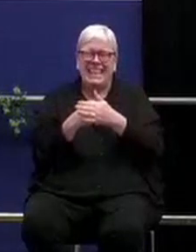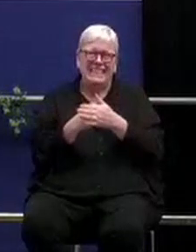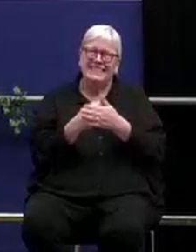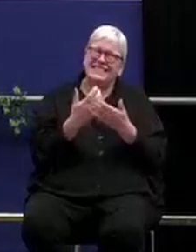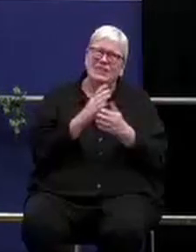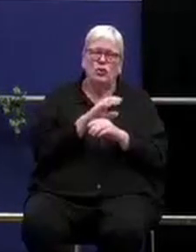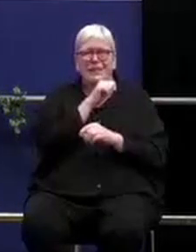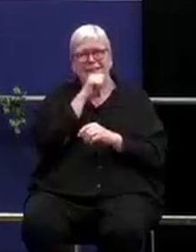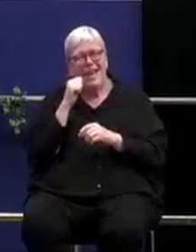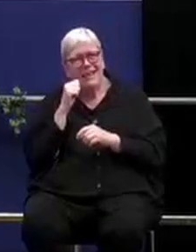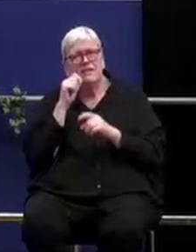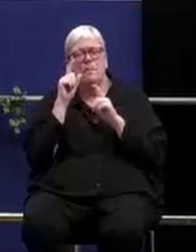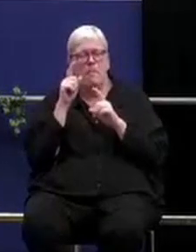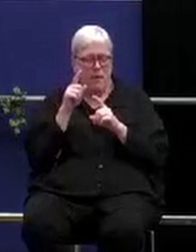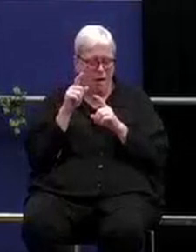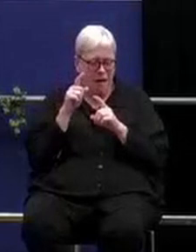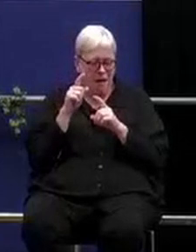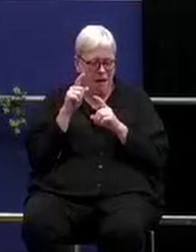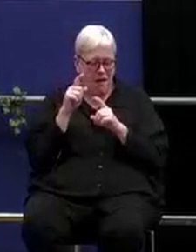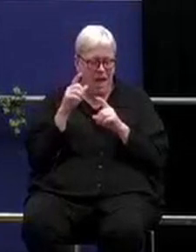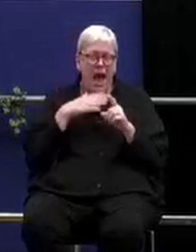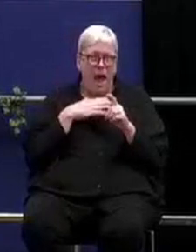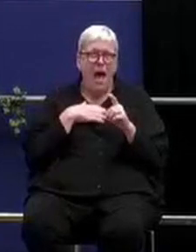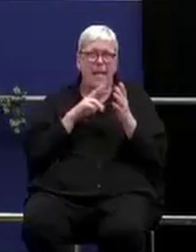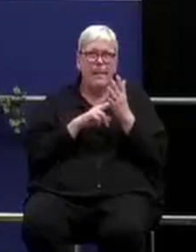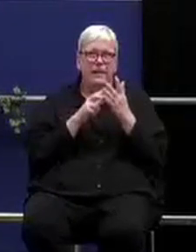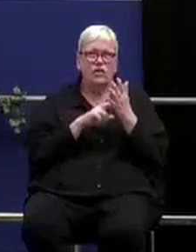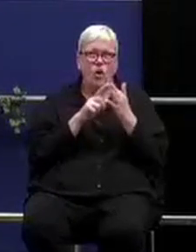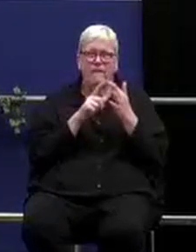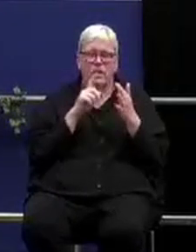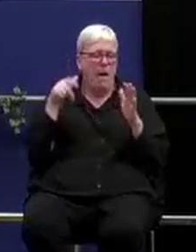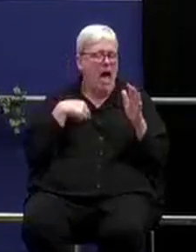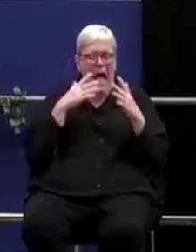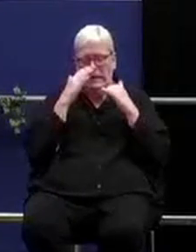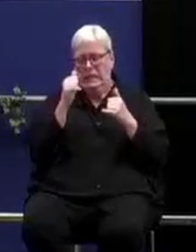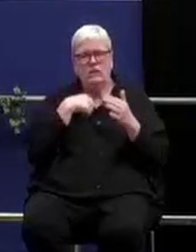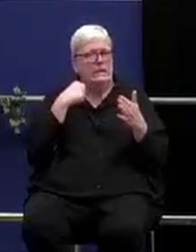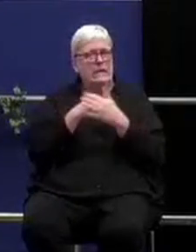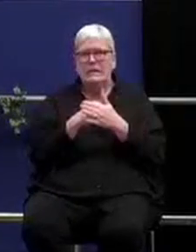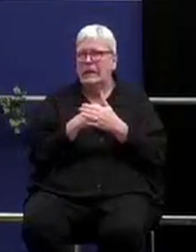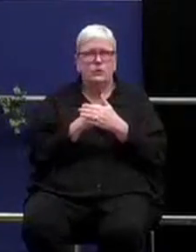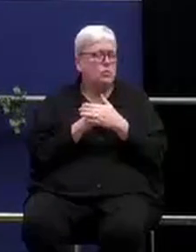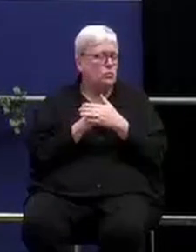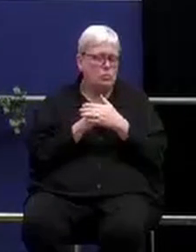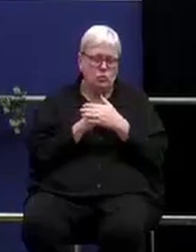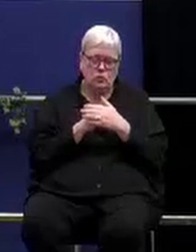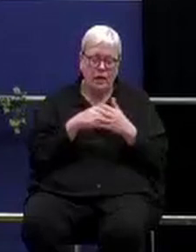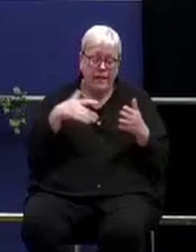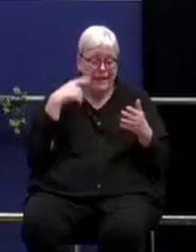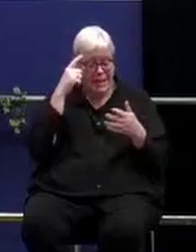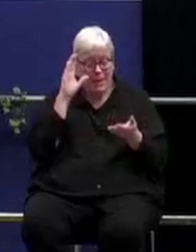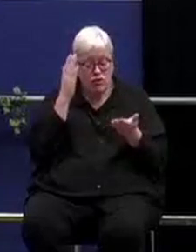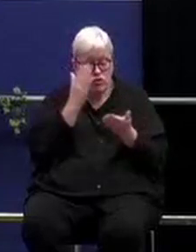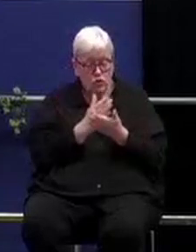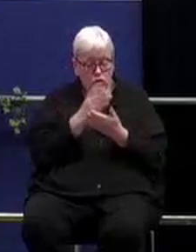to write novel 2 under a deadline, and I like the novel, but I hated writing it. So I think, yeah, just make sure